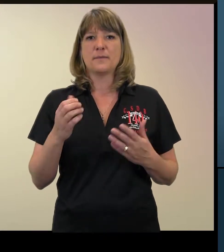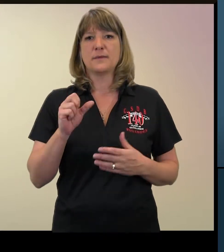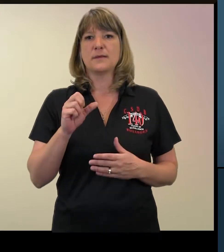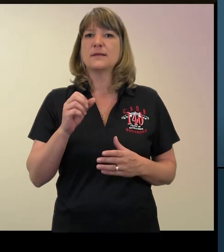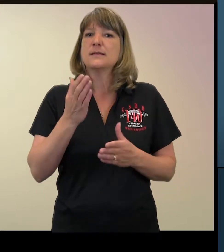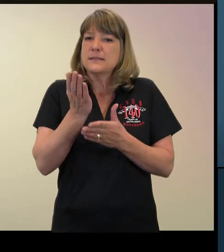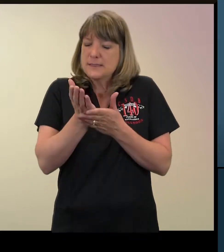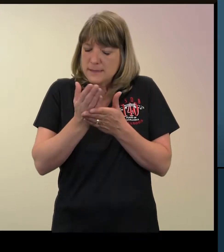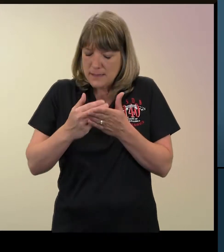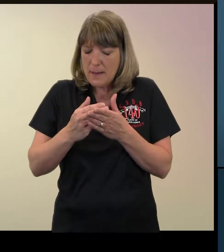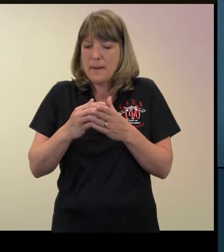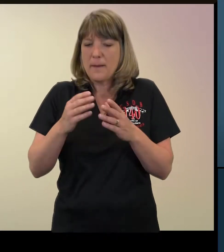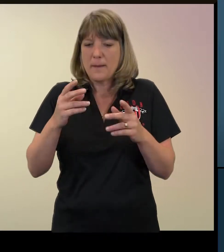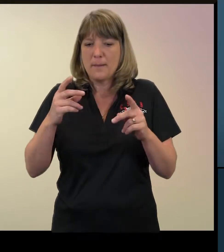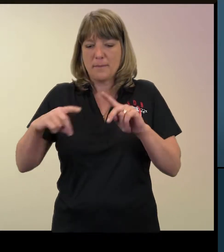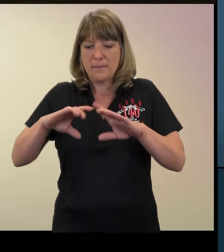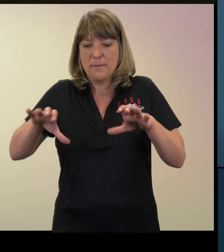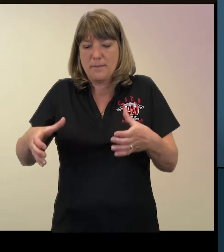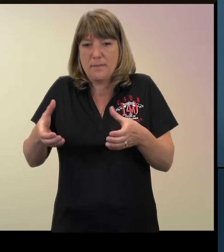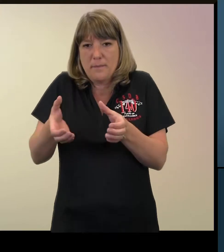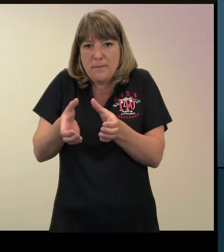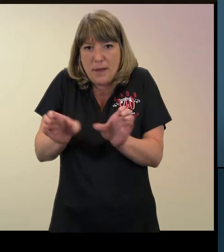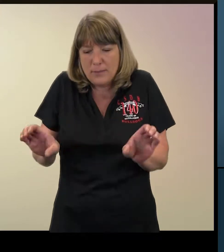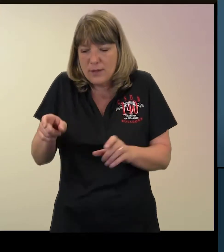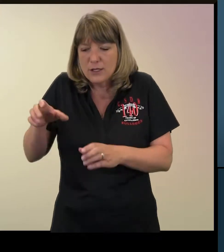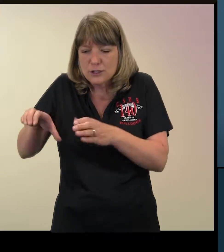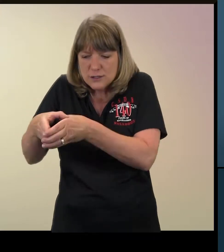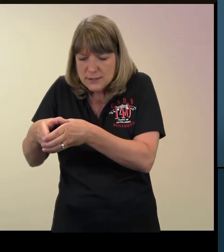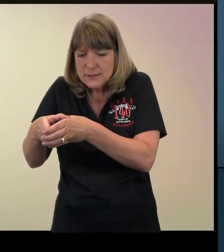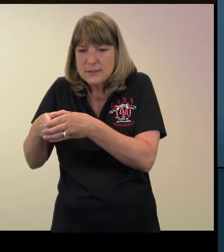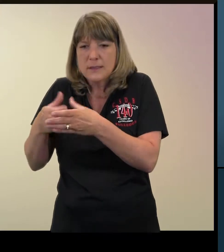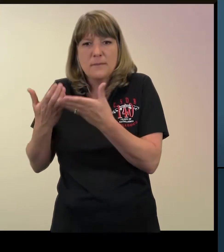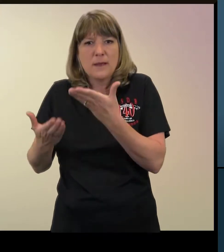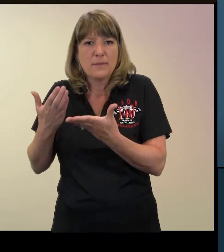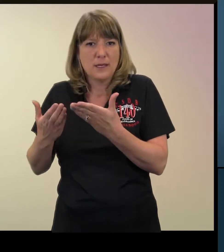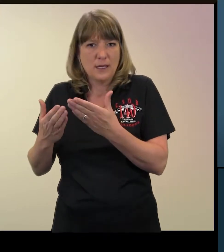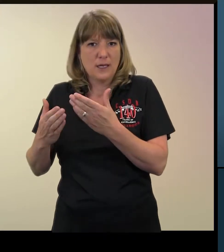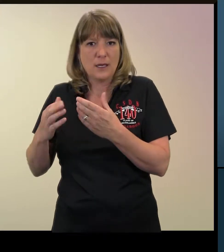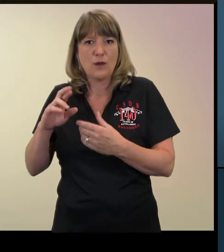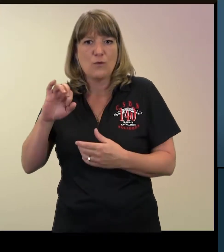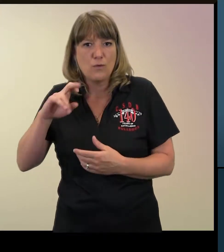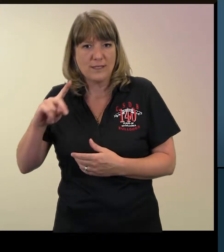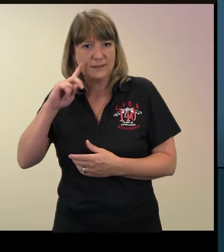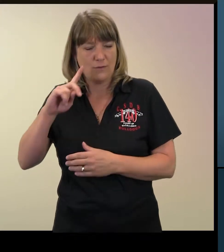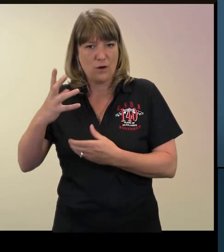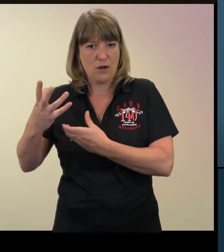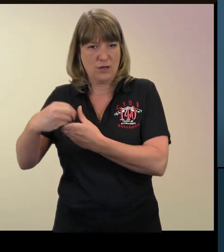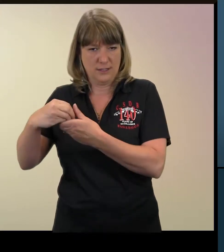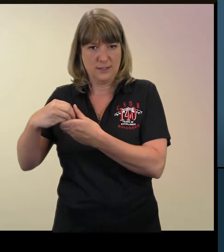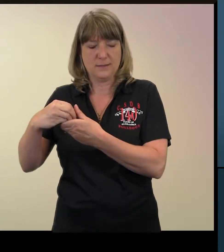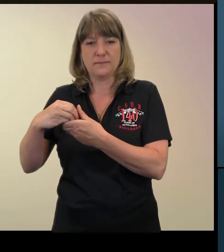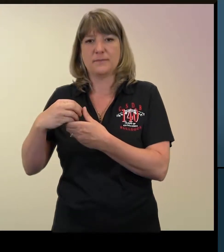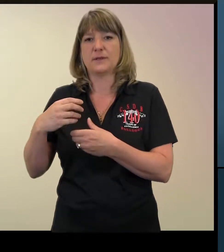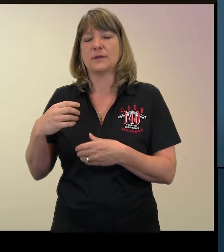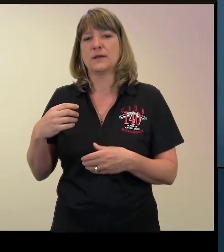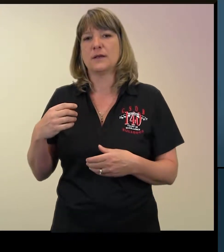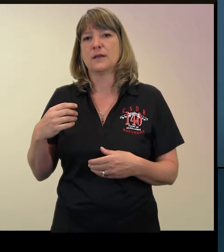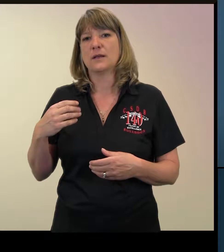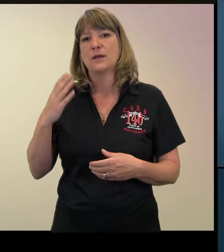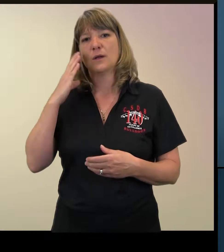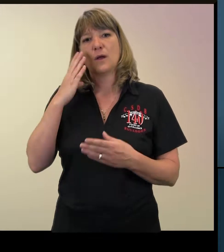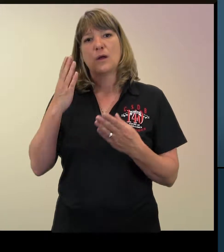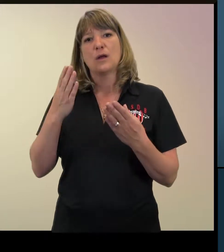subpopulations of children who are deaf and hard of hearing who might be more at risk for autism. That is, when we look at the